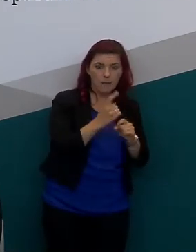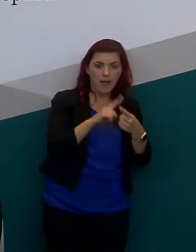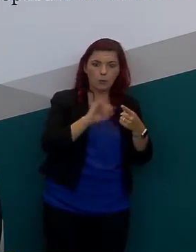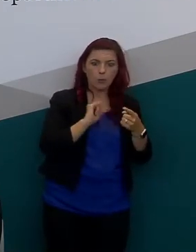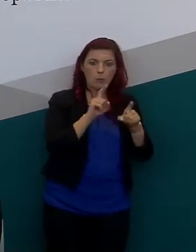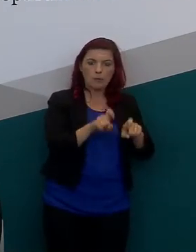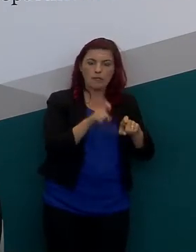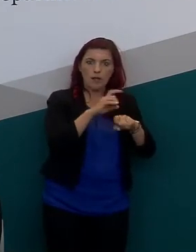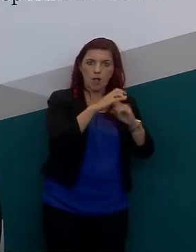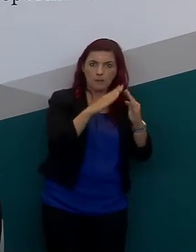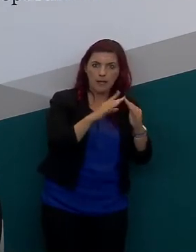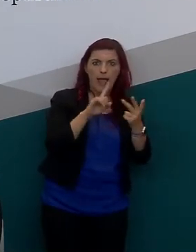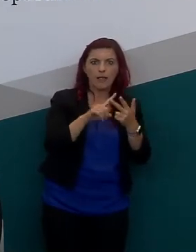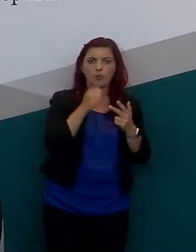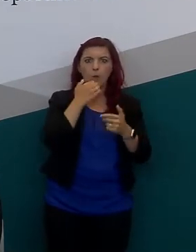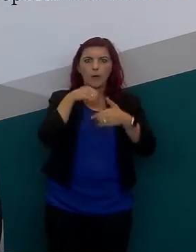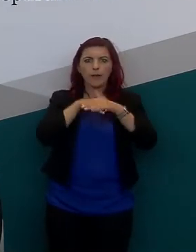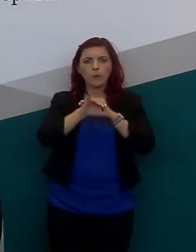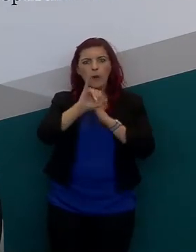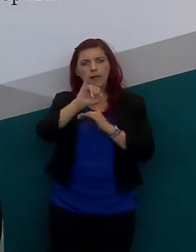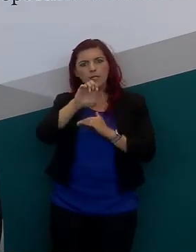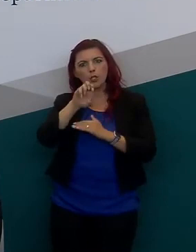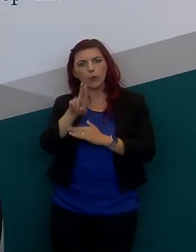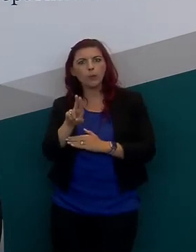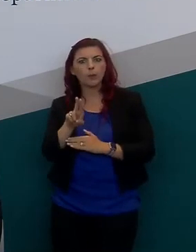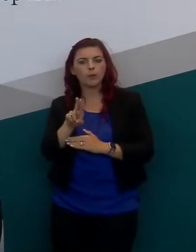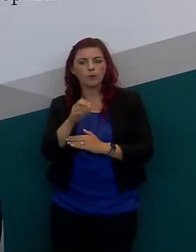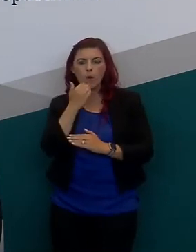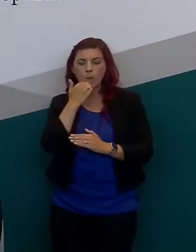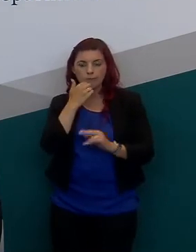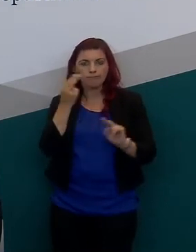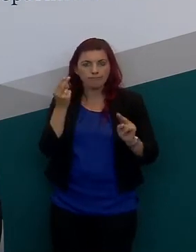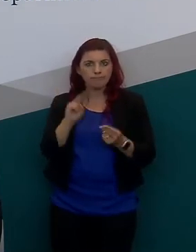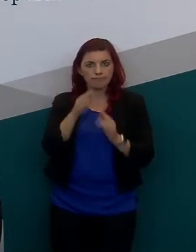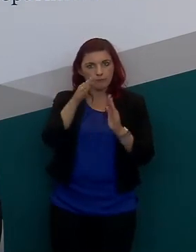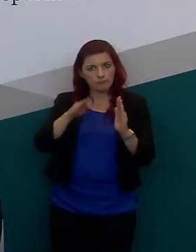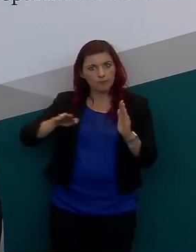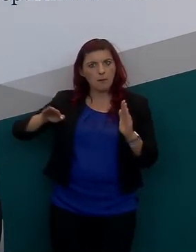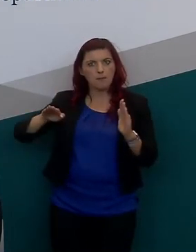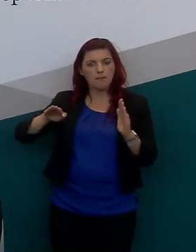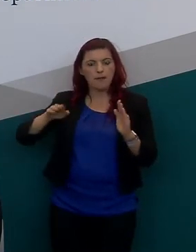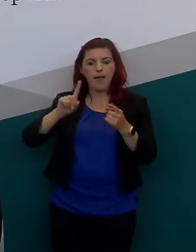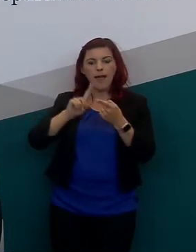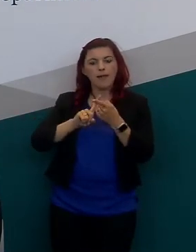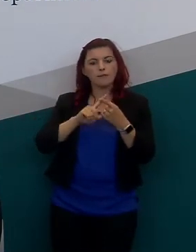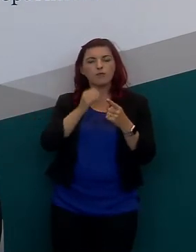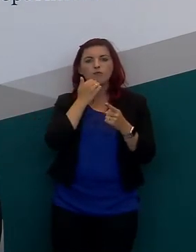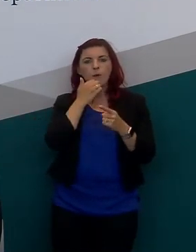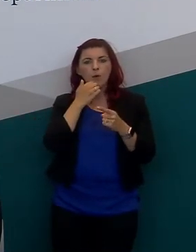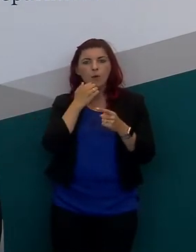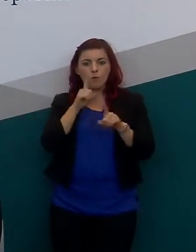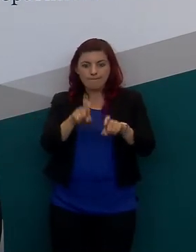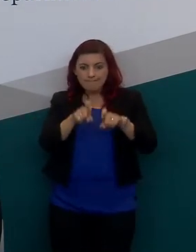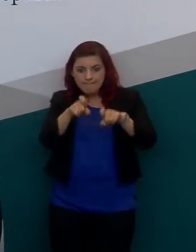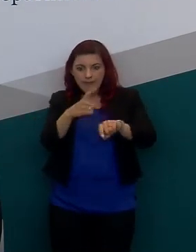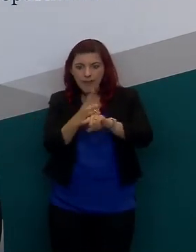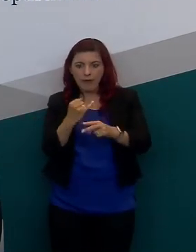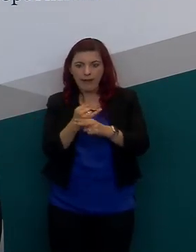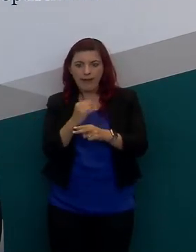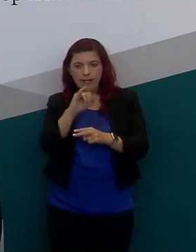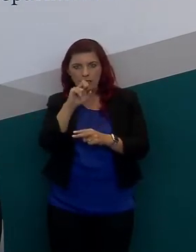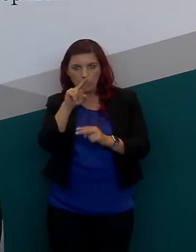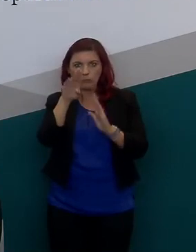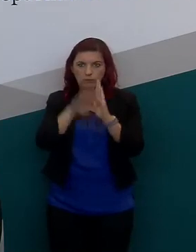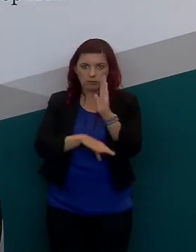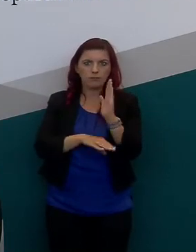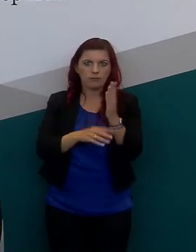hospital, and in terms of admissions to intensive care and numbers of people in intensive care.